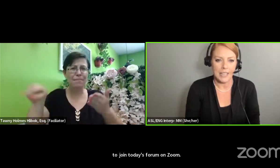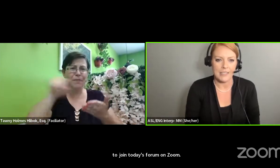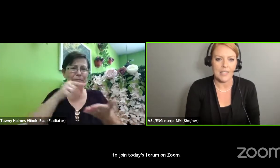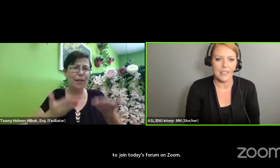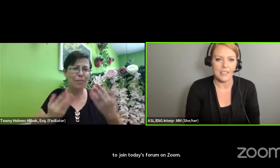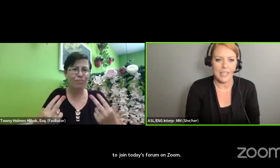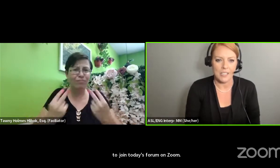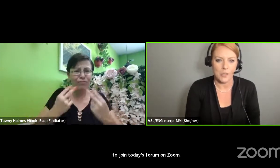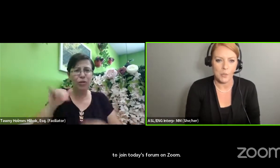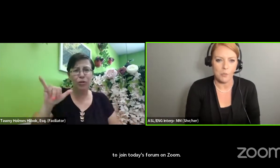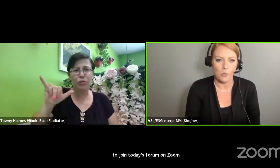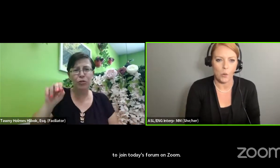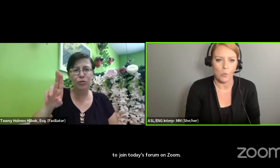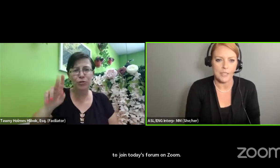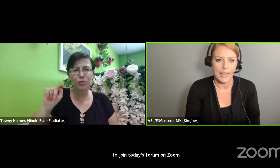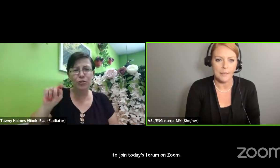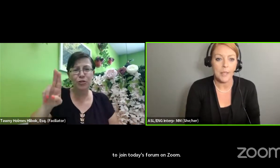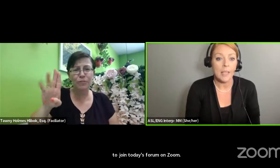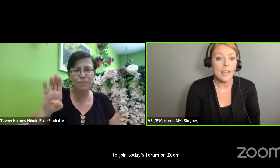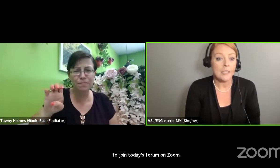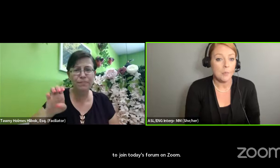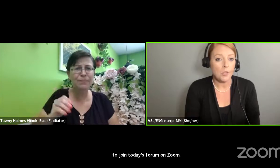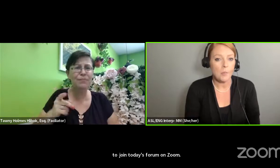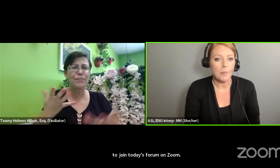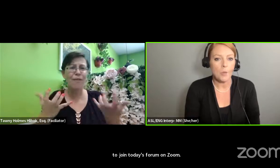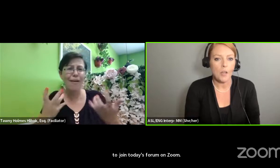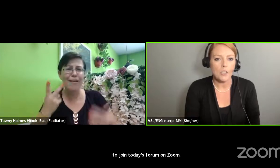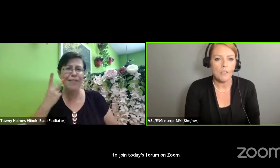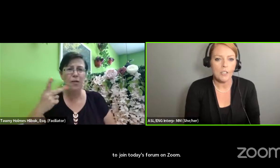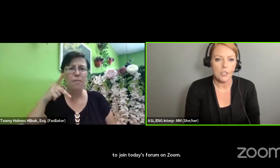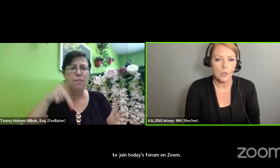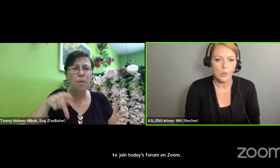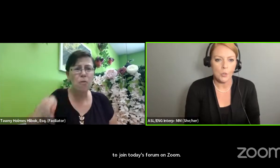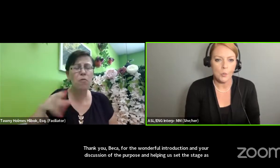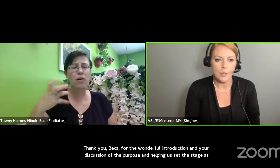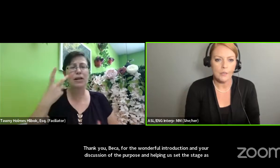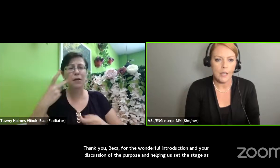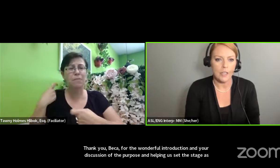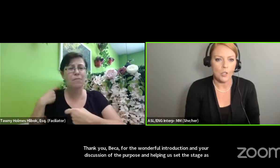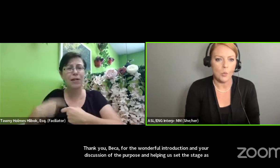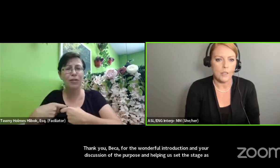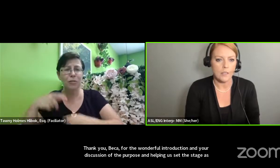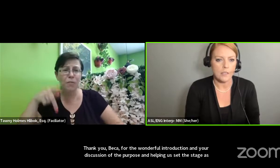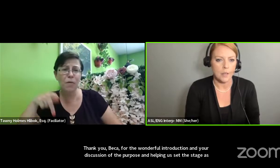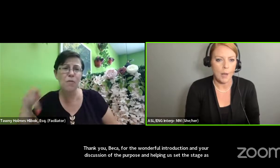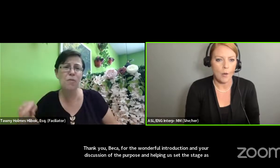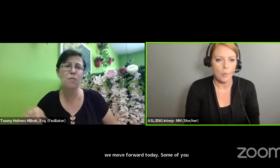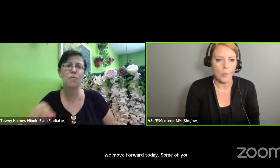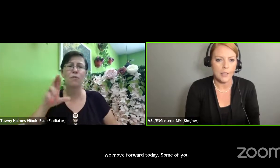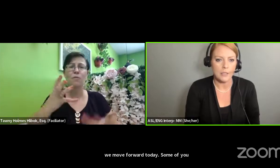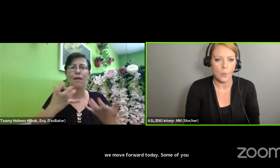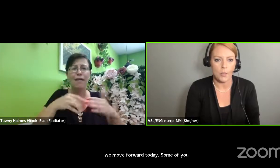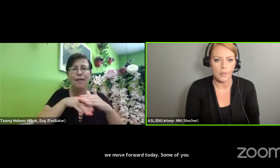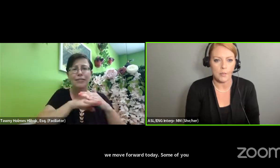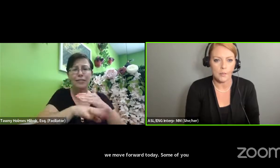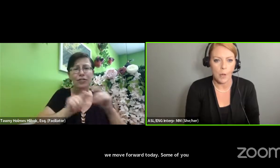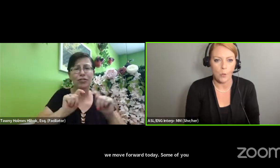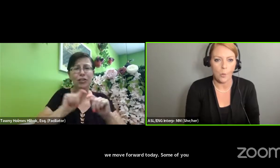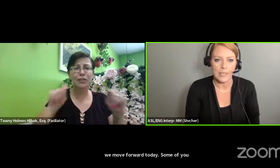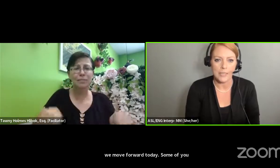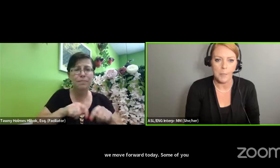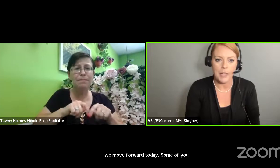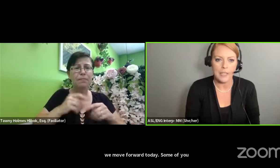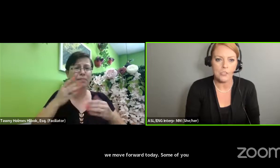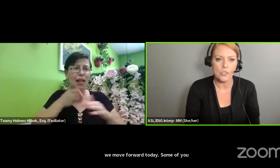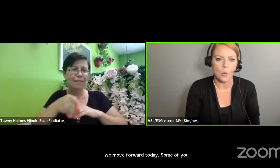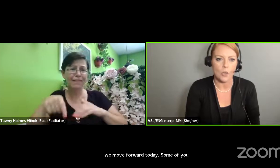the stage as we move forward today. Some of you may be watching via YouTube and you'll want to see the PowerPoint or the